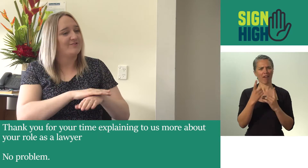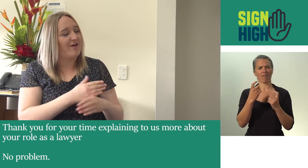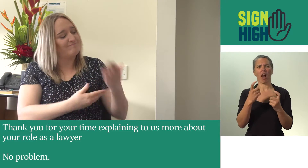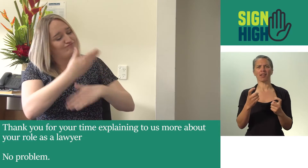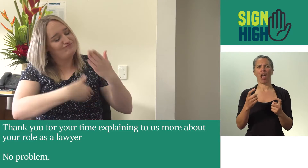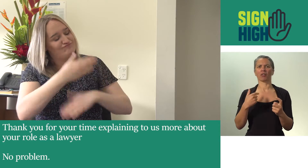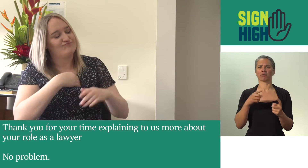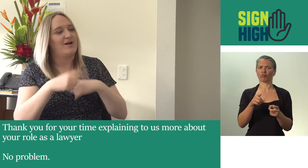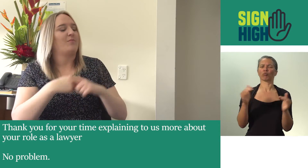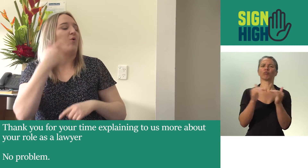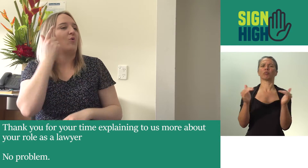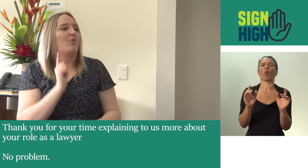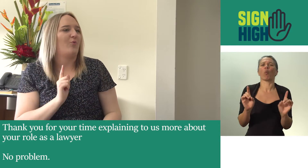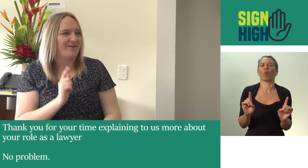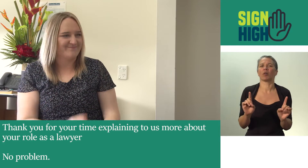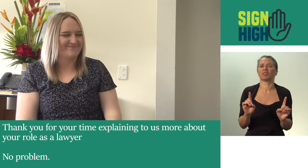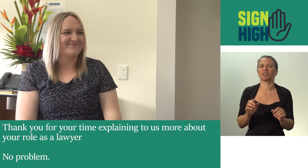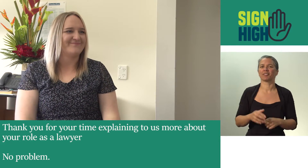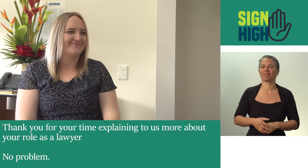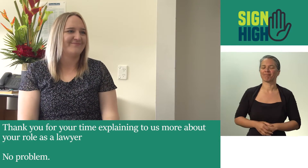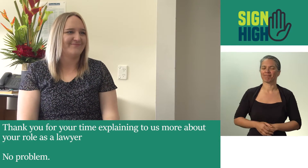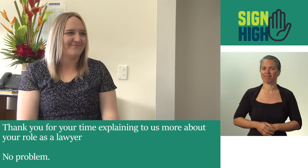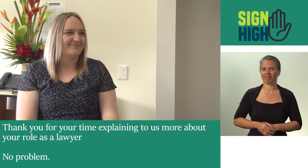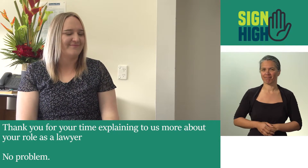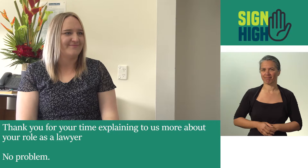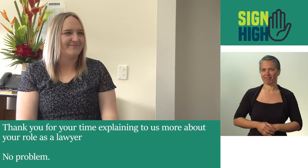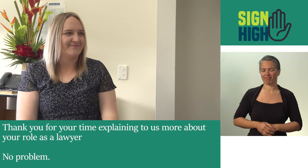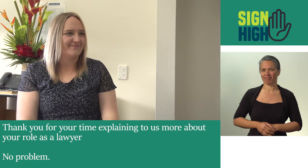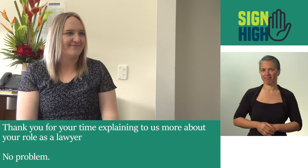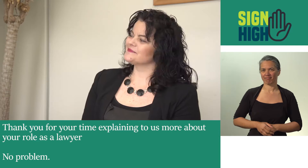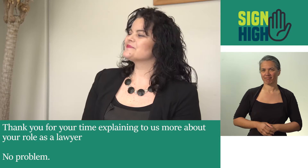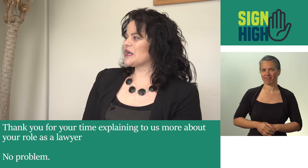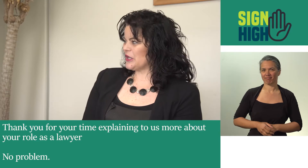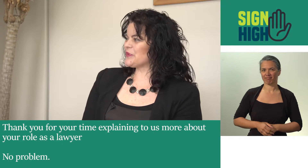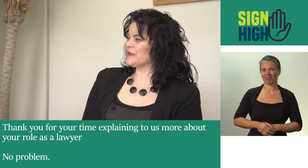Thank you for your time. Explain to us more about your role as a lawyer. No problem.